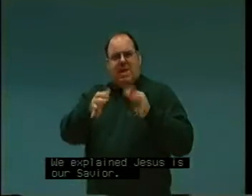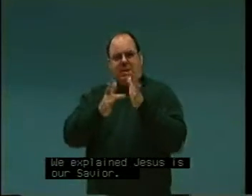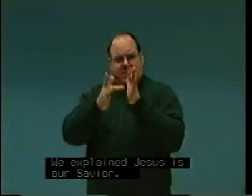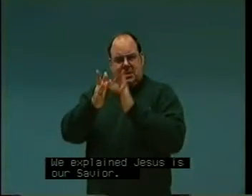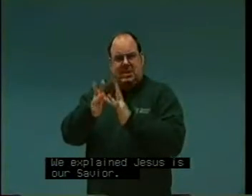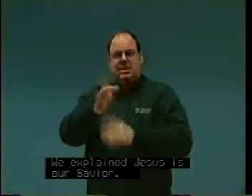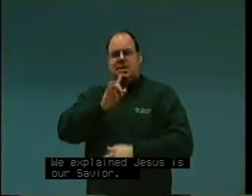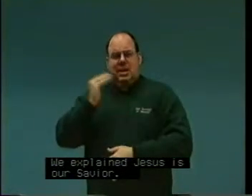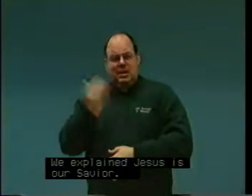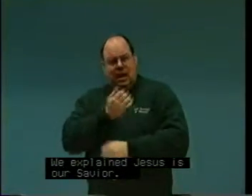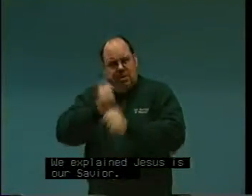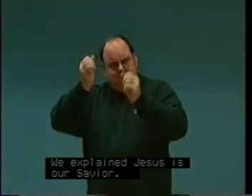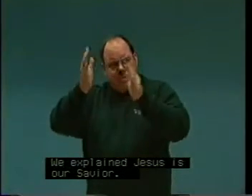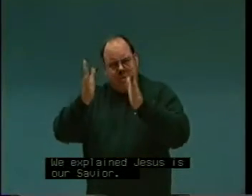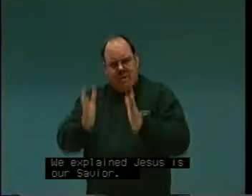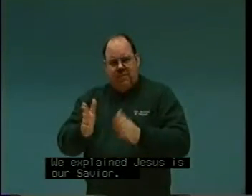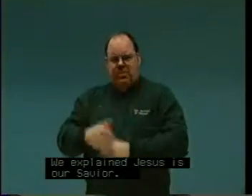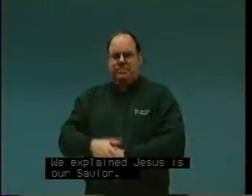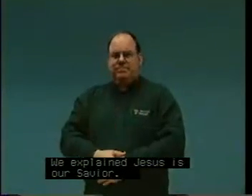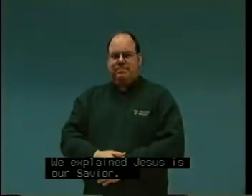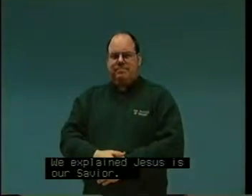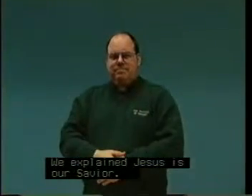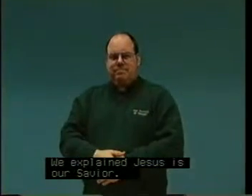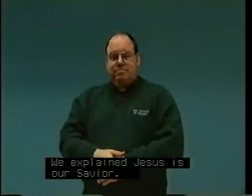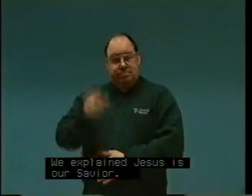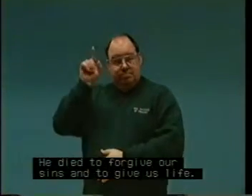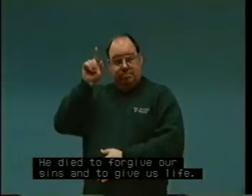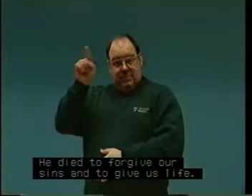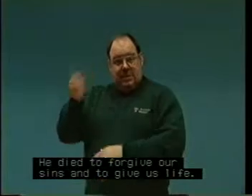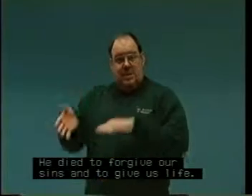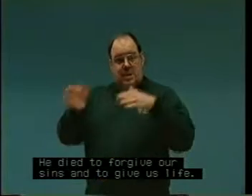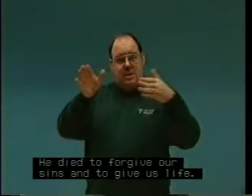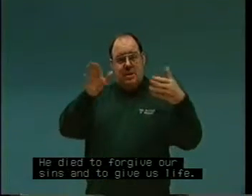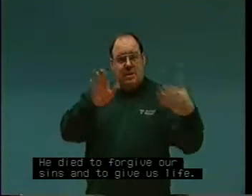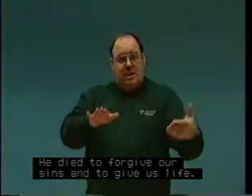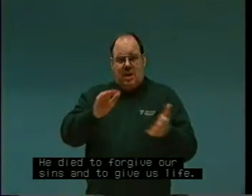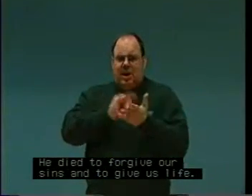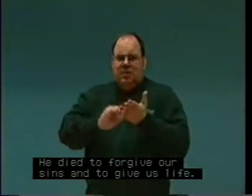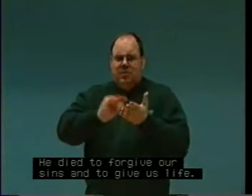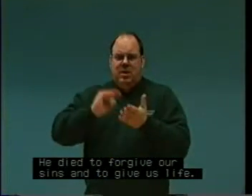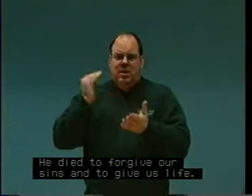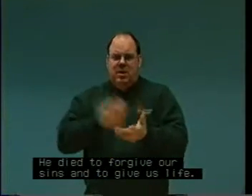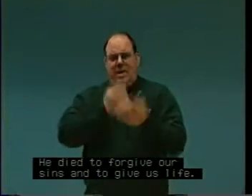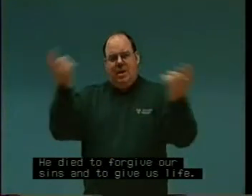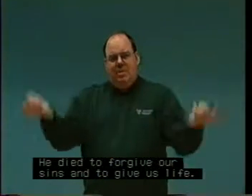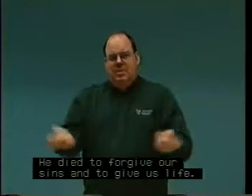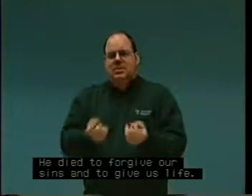explained Jesus is our Savior. He died to forgive our